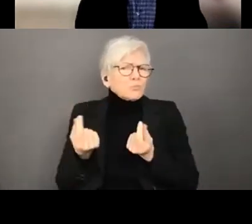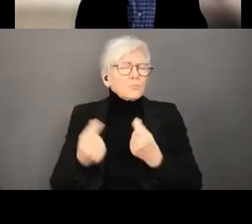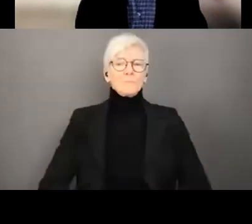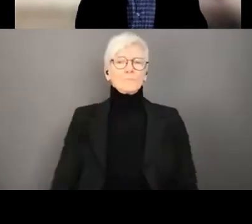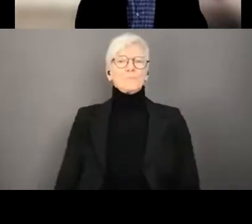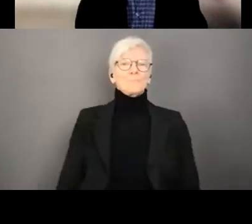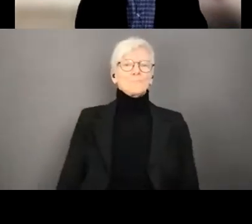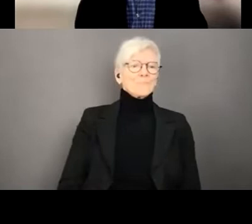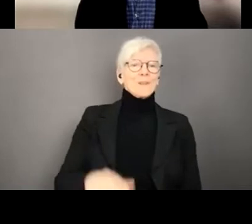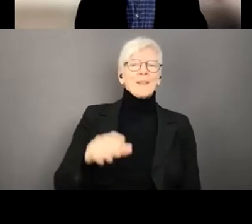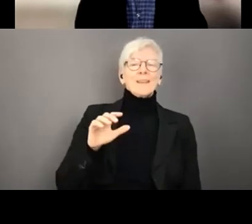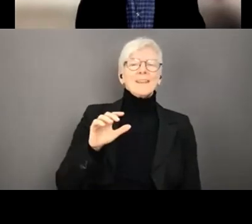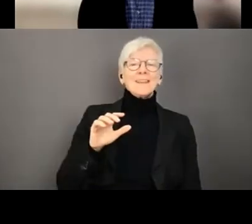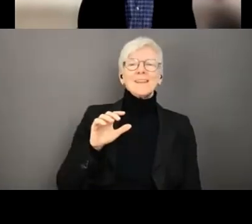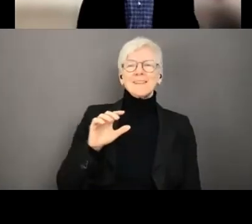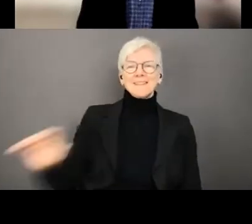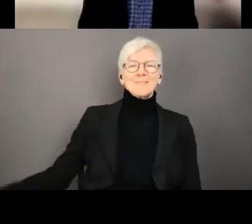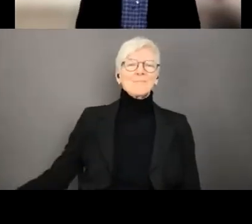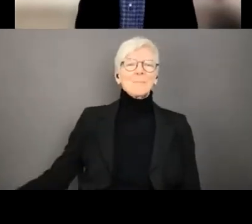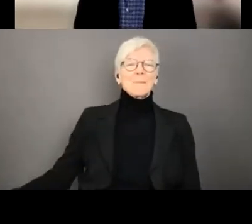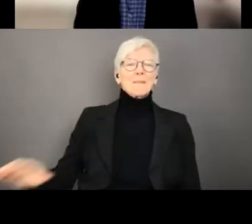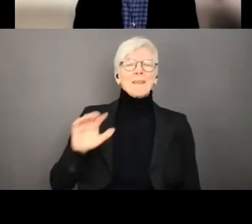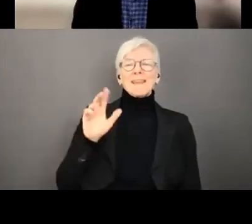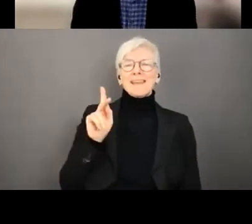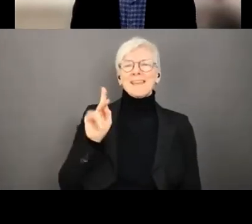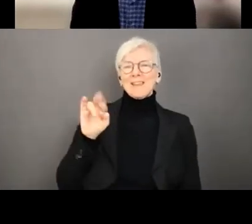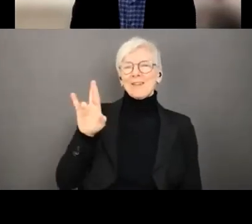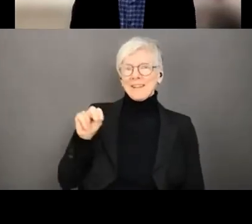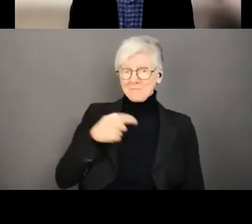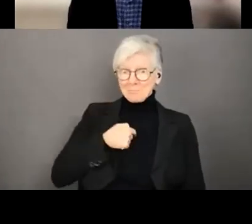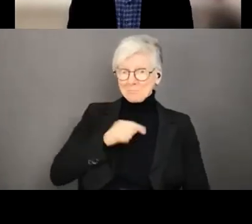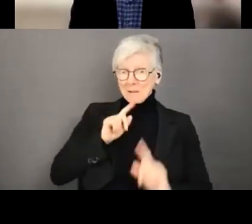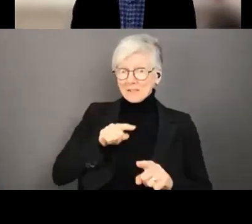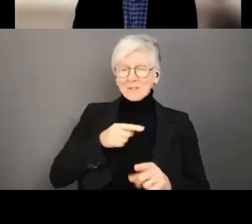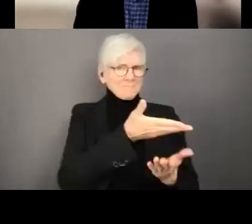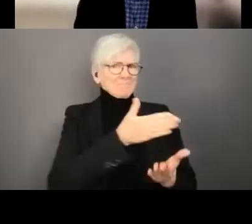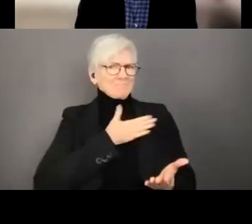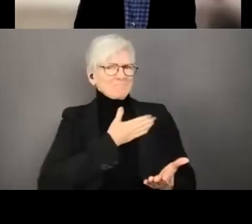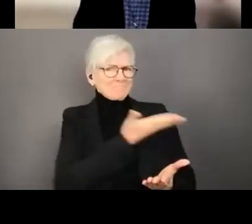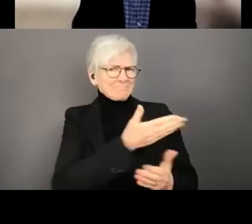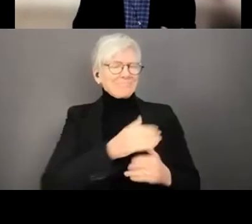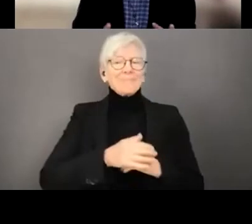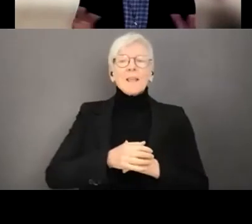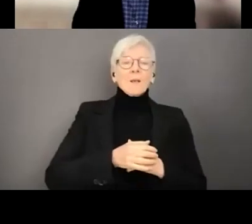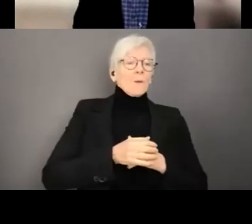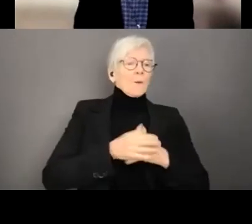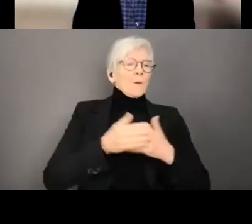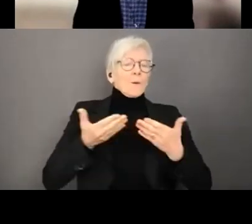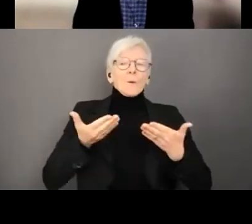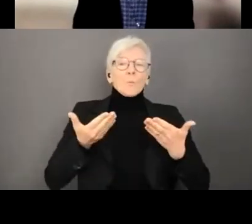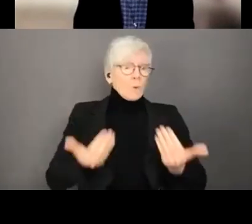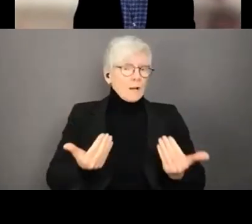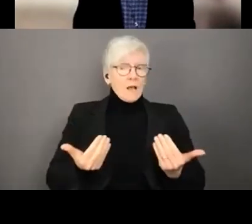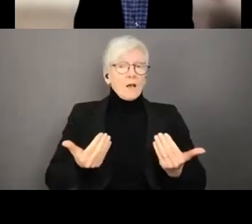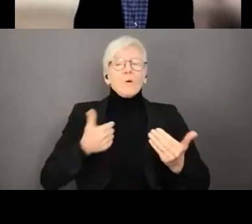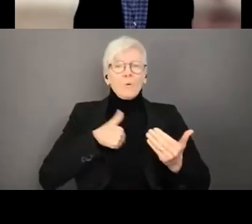Margit, shall I take that? Yes, please. Okay. I'll let you take that. So we're actually just in the planning